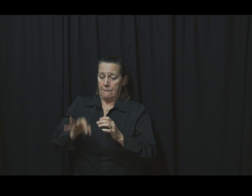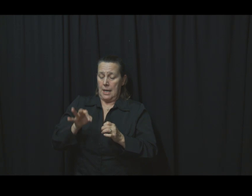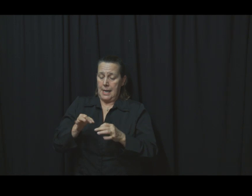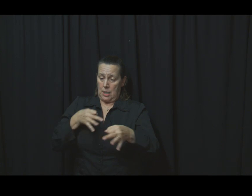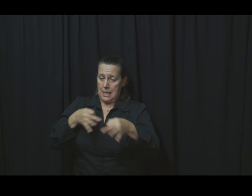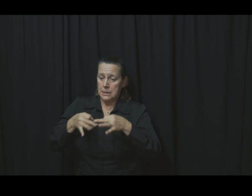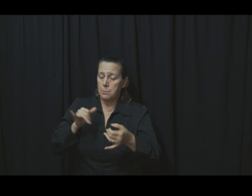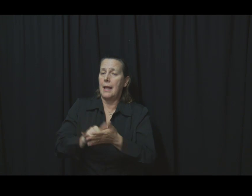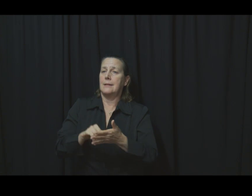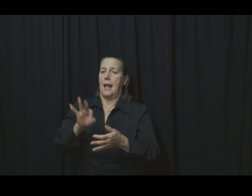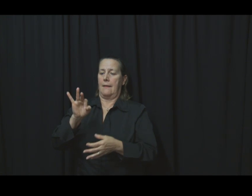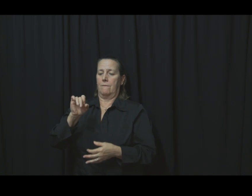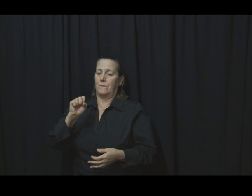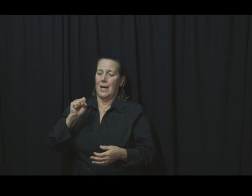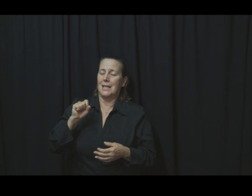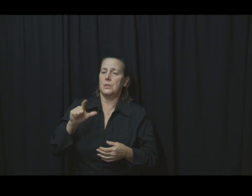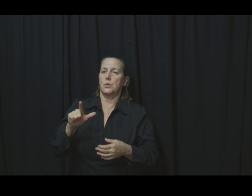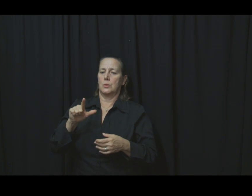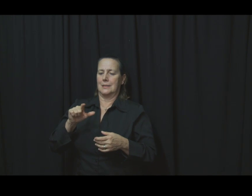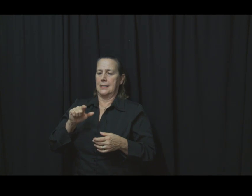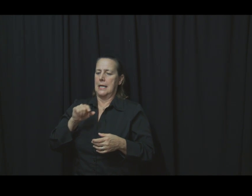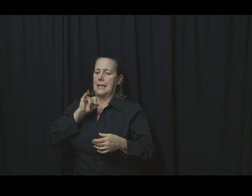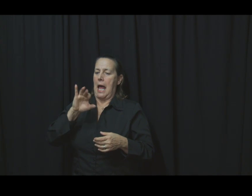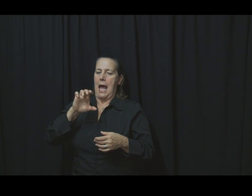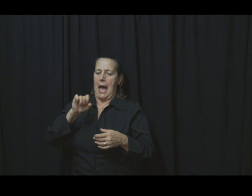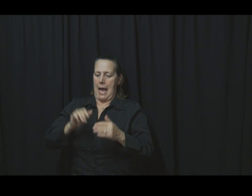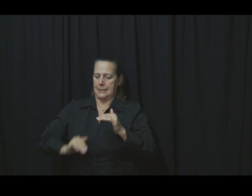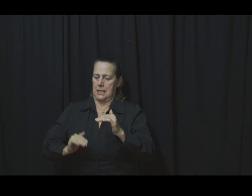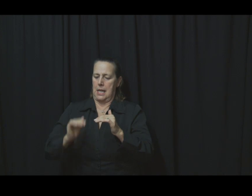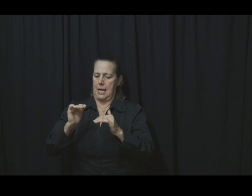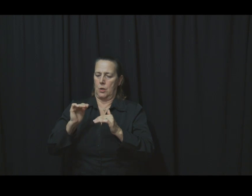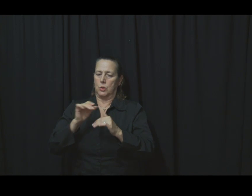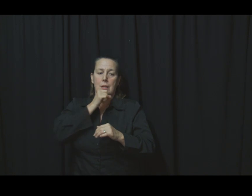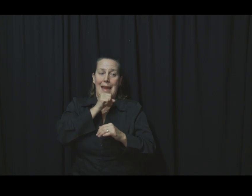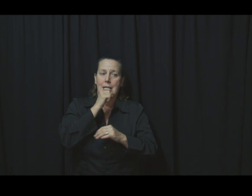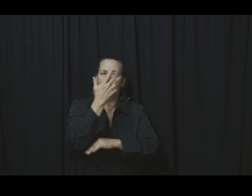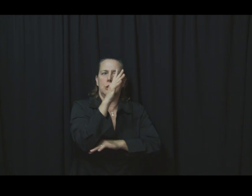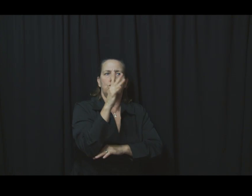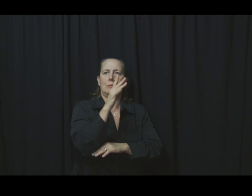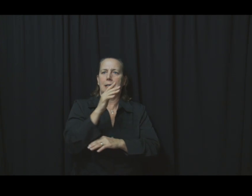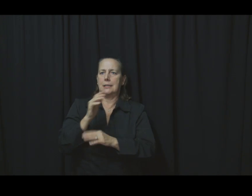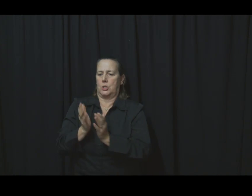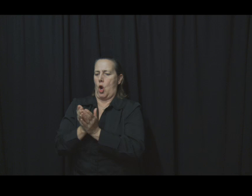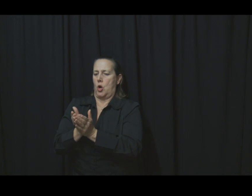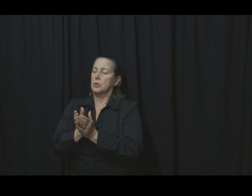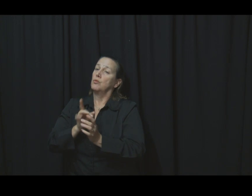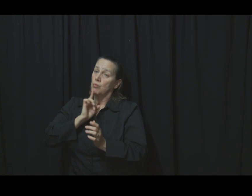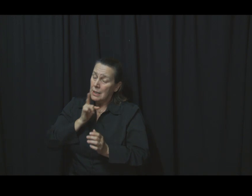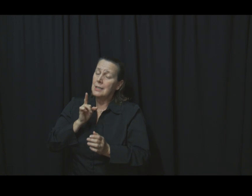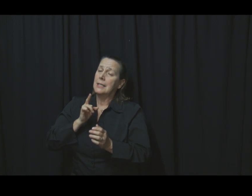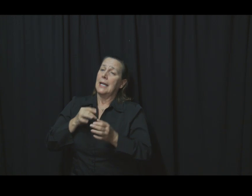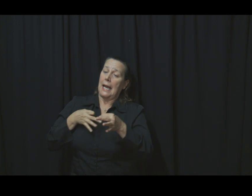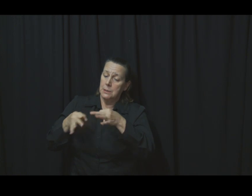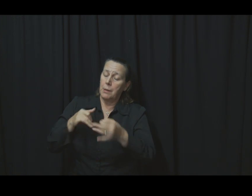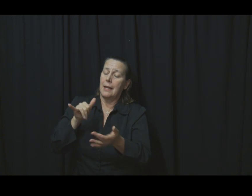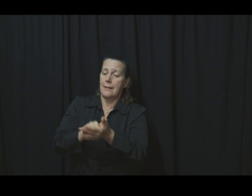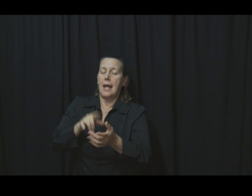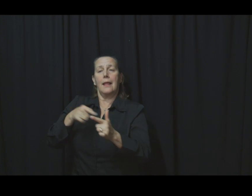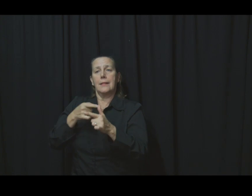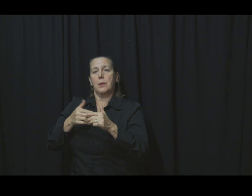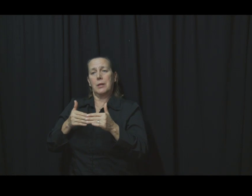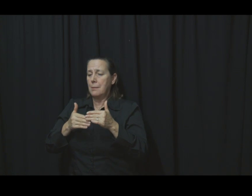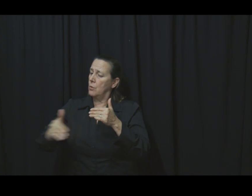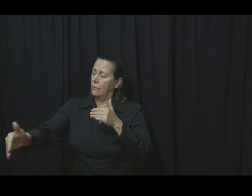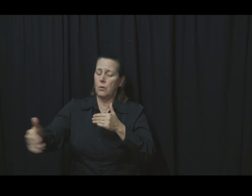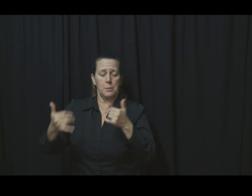the ice layers, this problem of the ancient trees, this problem of the ark. I mean, really address it. And so then we could move forward. But